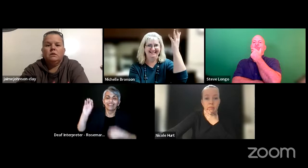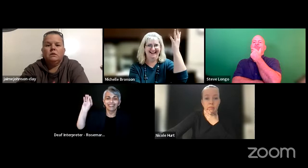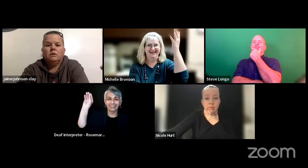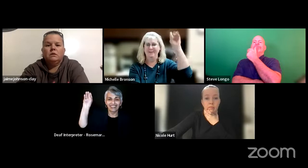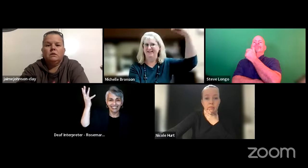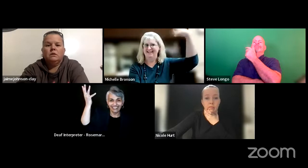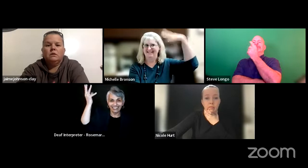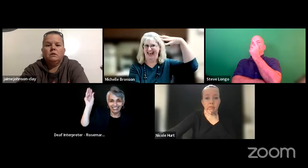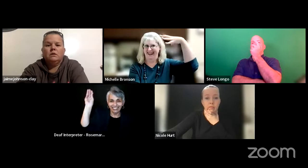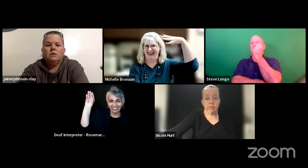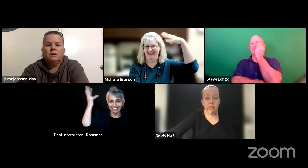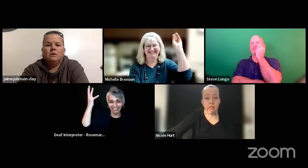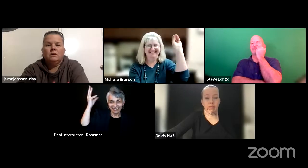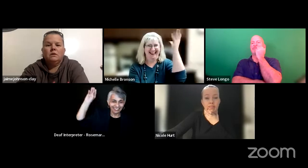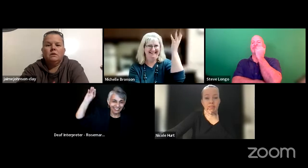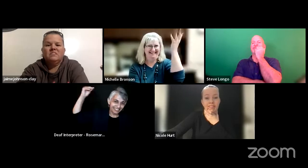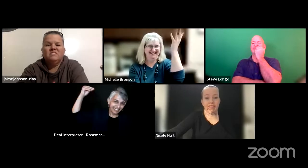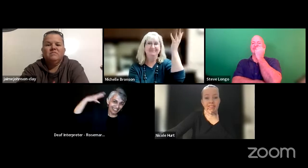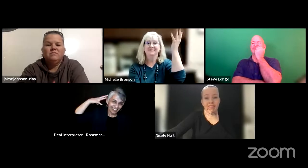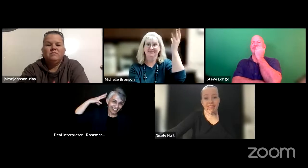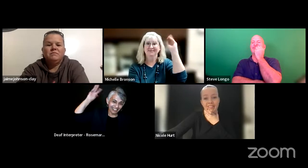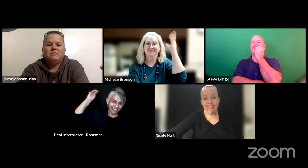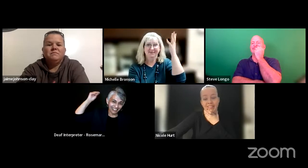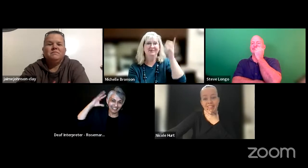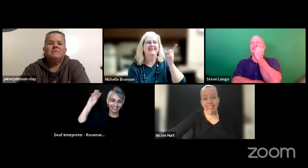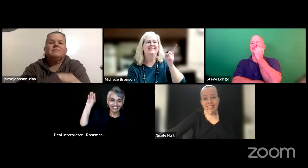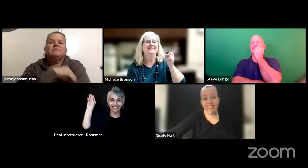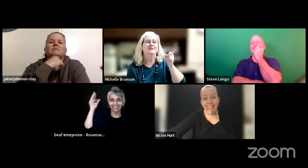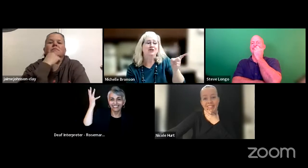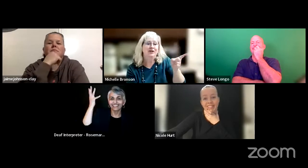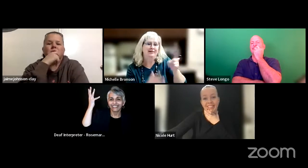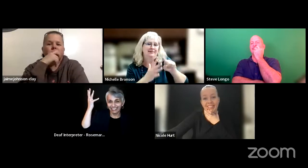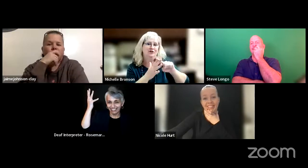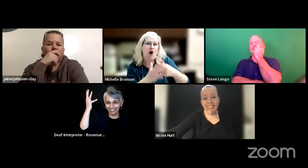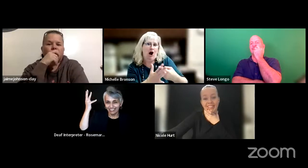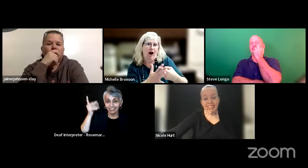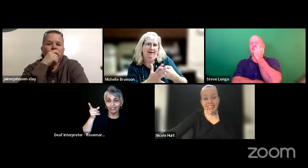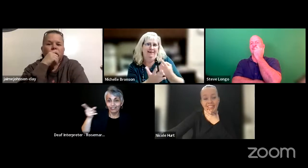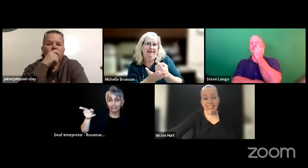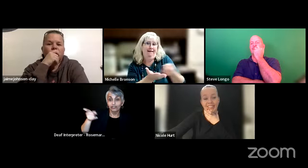And this is her name sign, much like the sun.